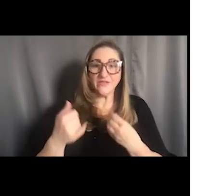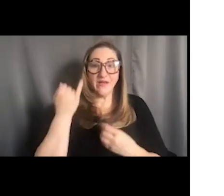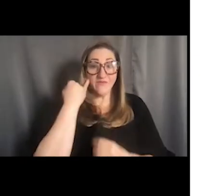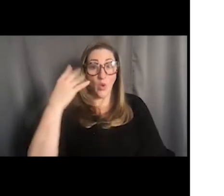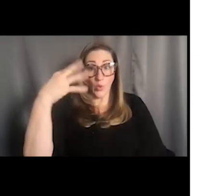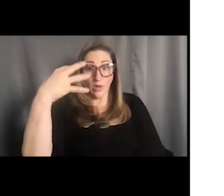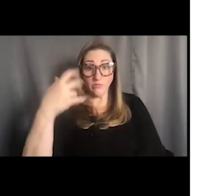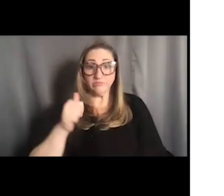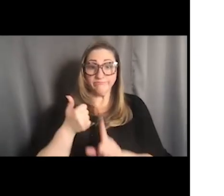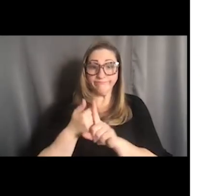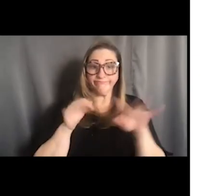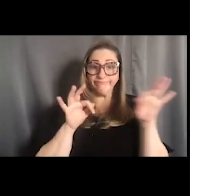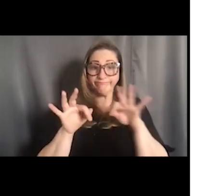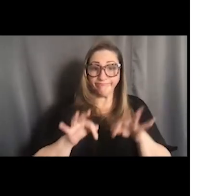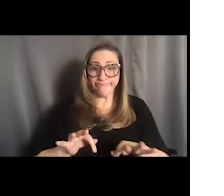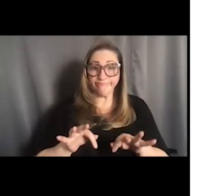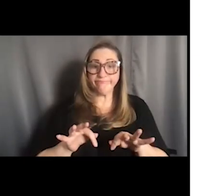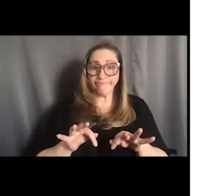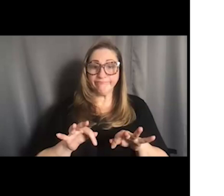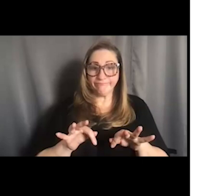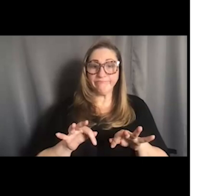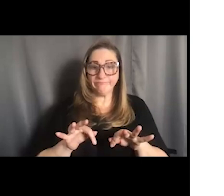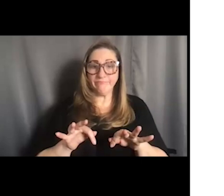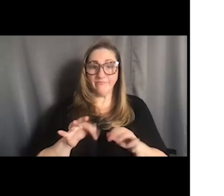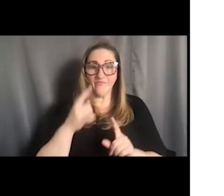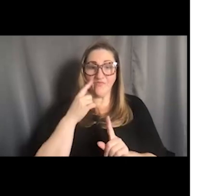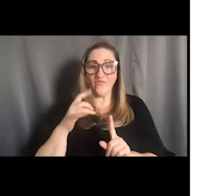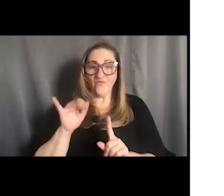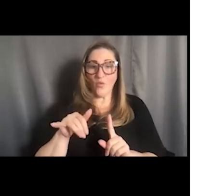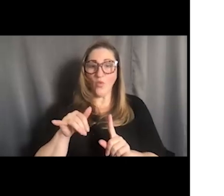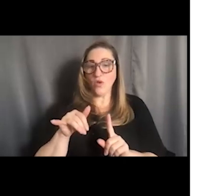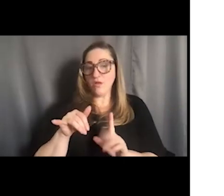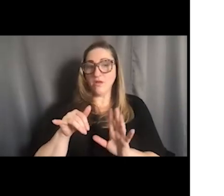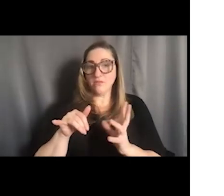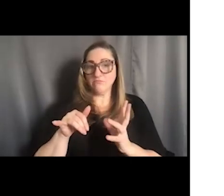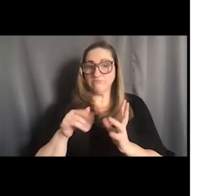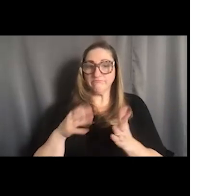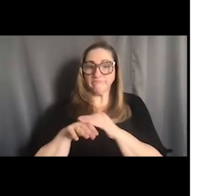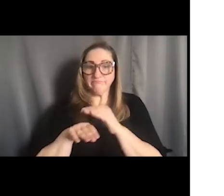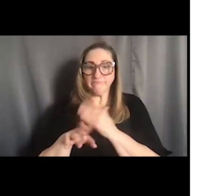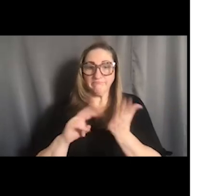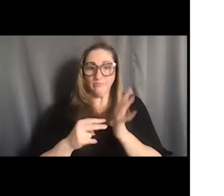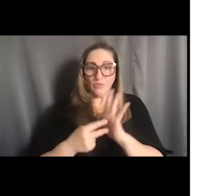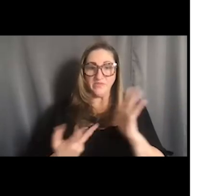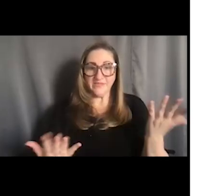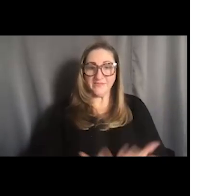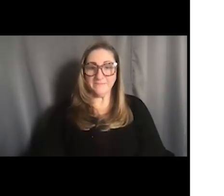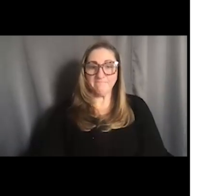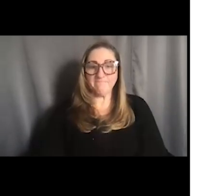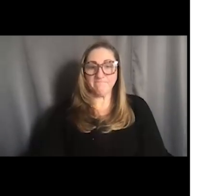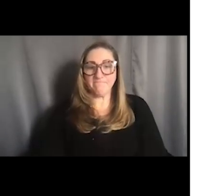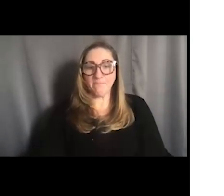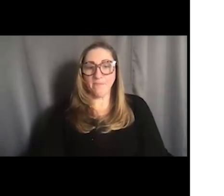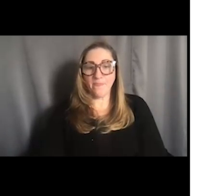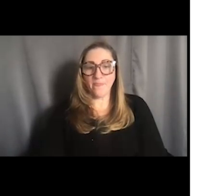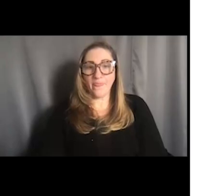for accessibility purposes. If you have a question, you can put it into the chat, raise your hand, or unmute and share. And